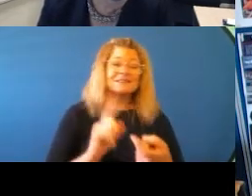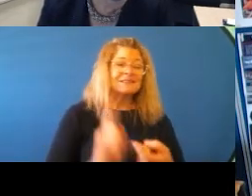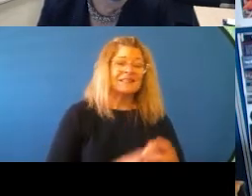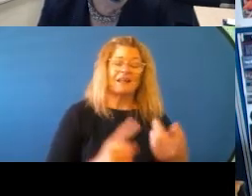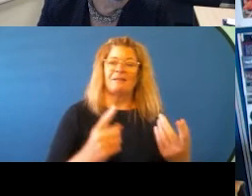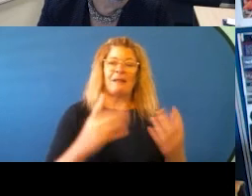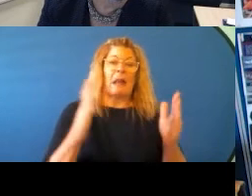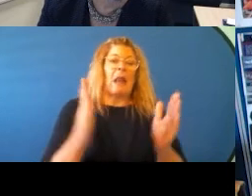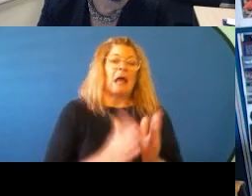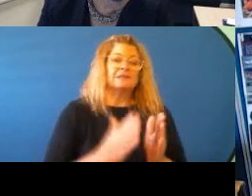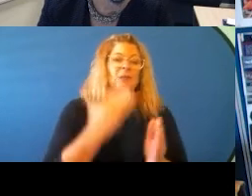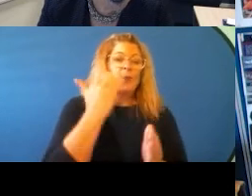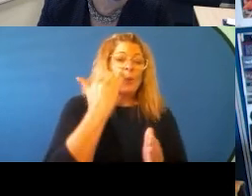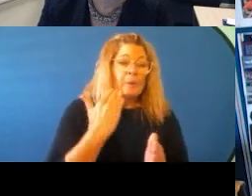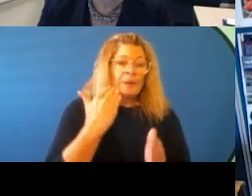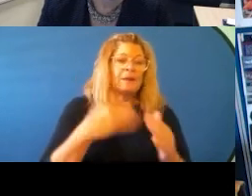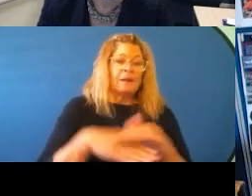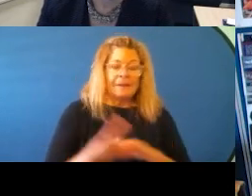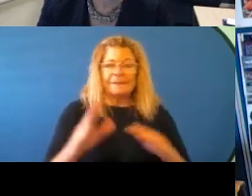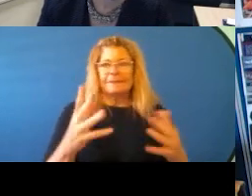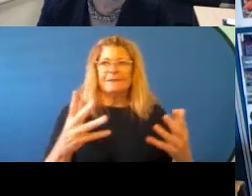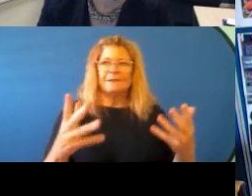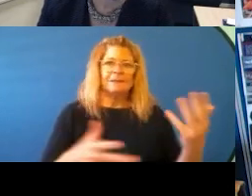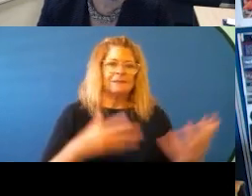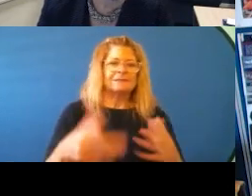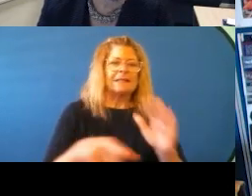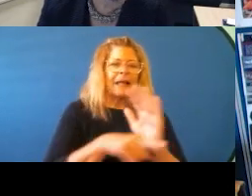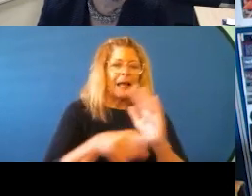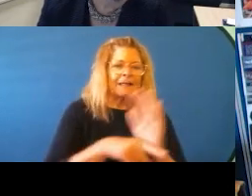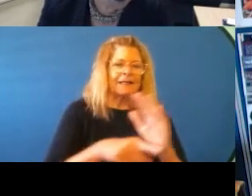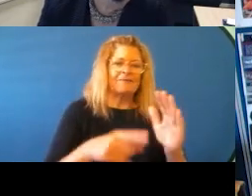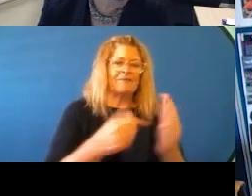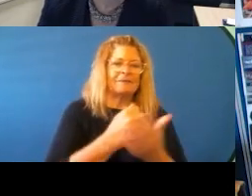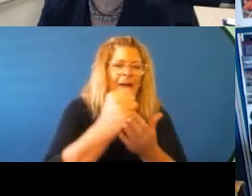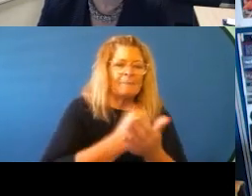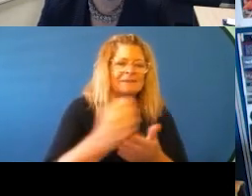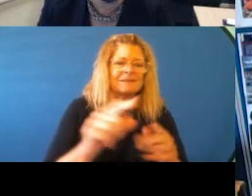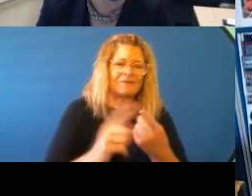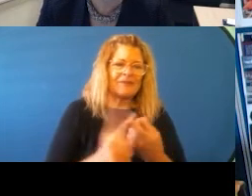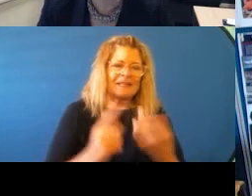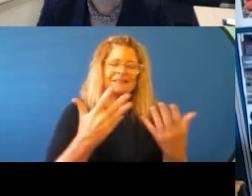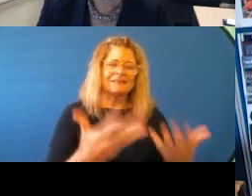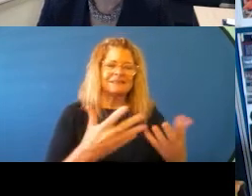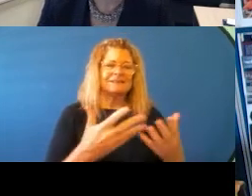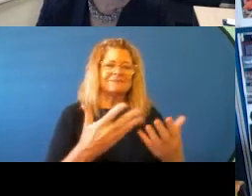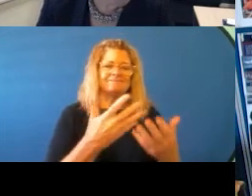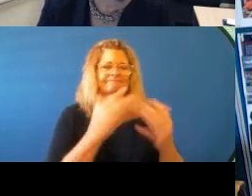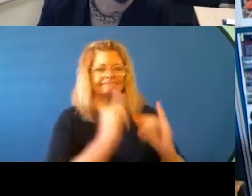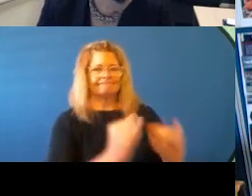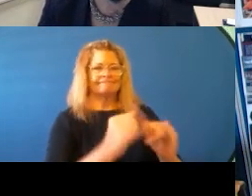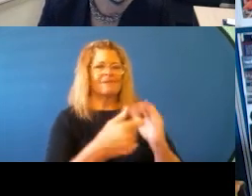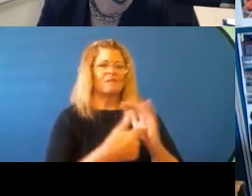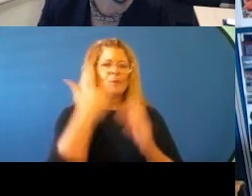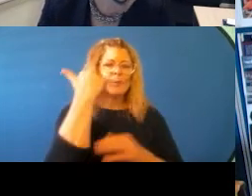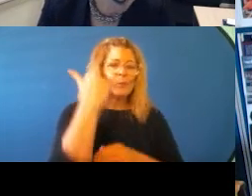represented in many of the negative statistics that you can think of. I won't go into them. The positive thing